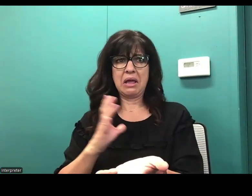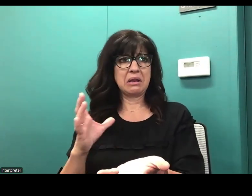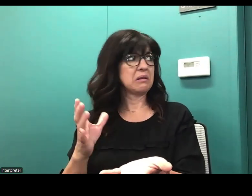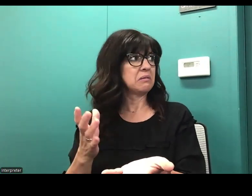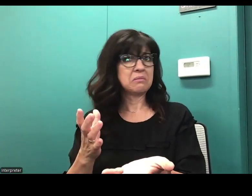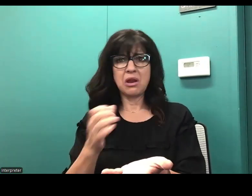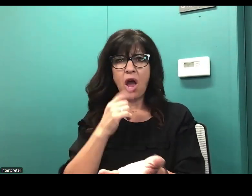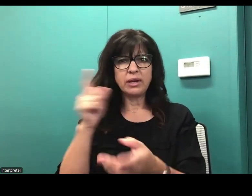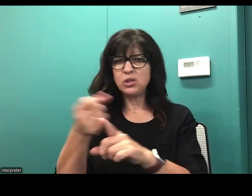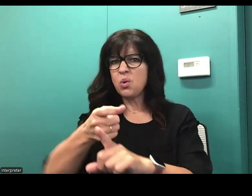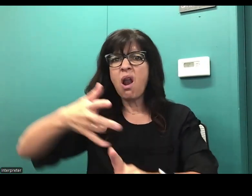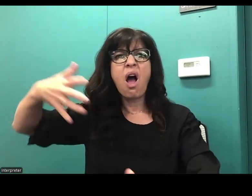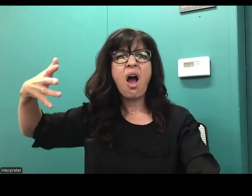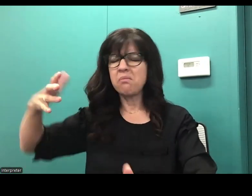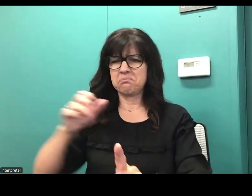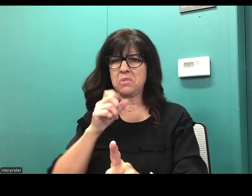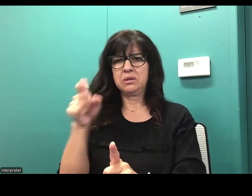story.